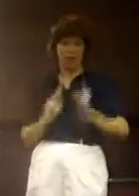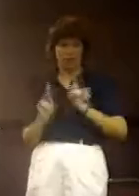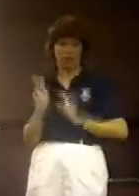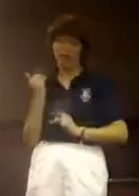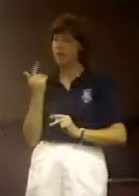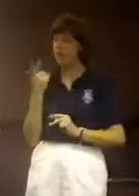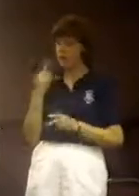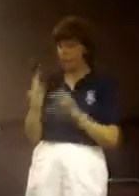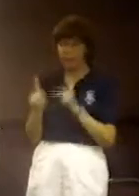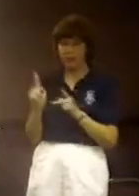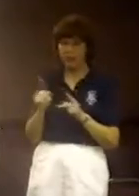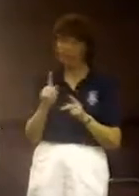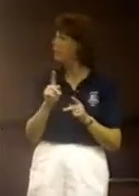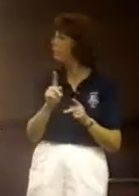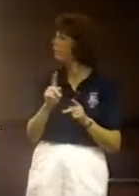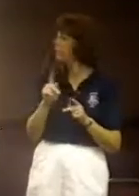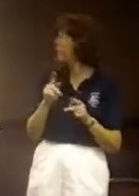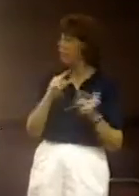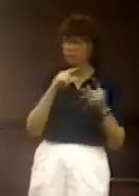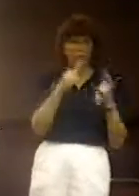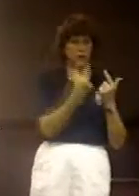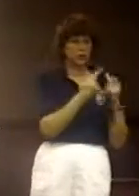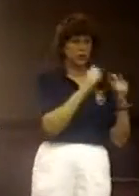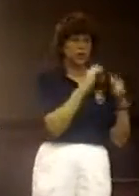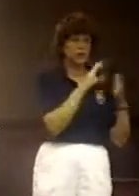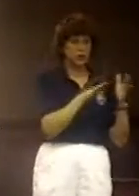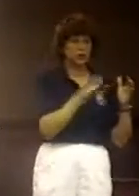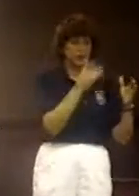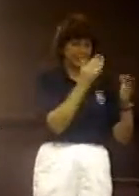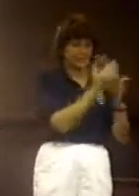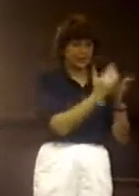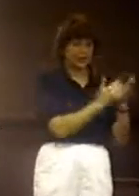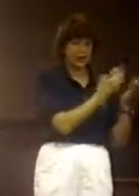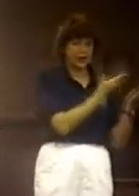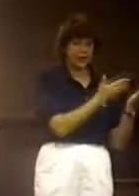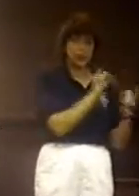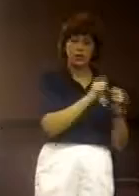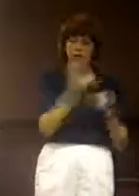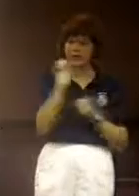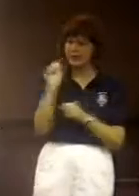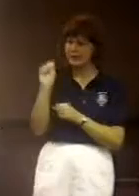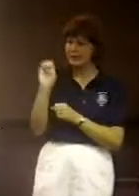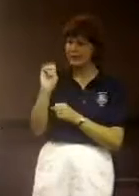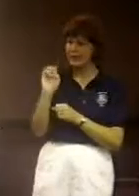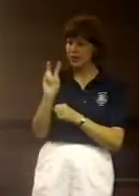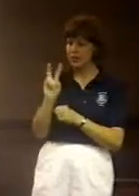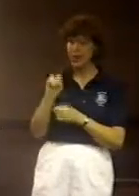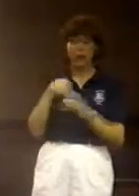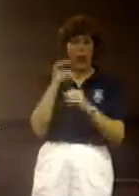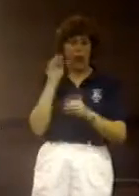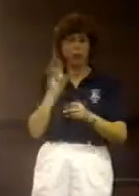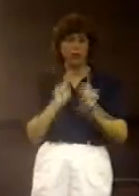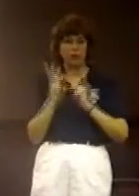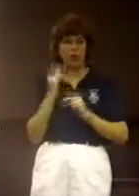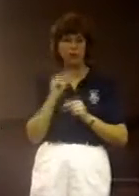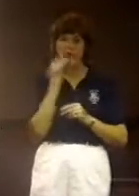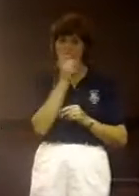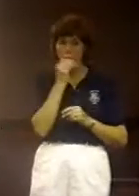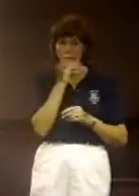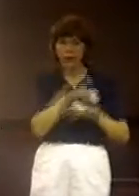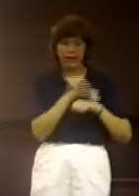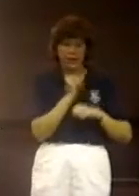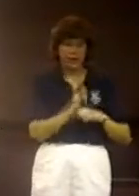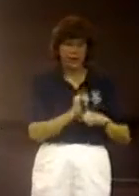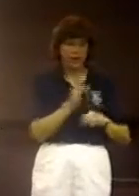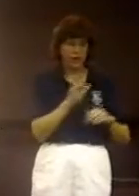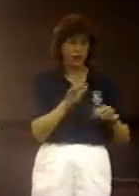outperformed the people listed, the groups of children listed here. So the C2 children outperformed the oral English children on